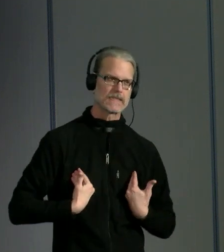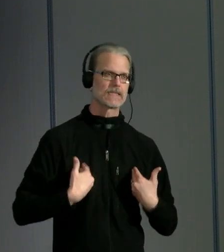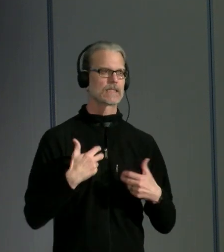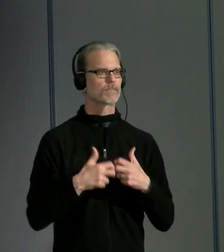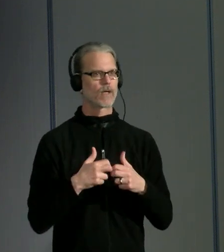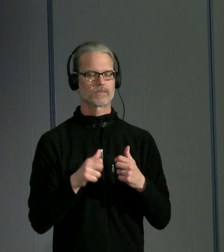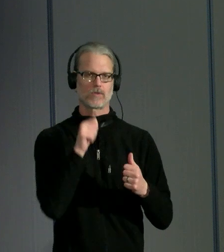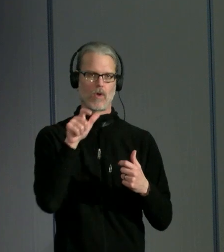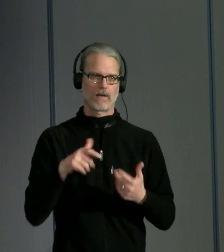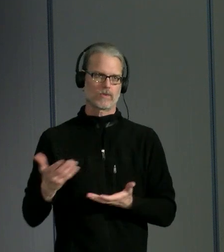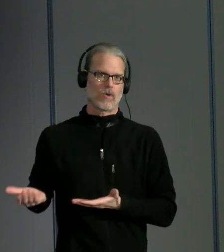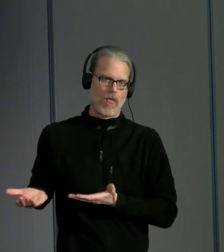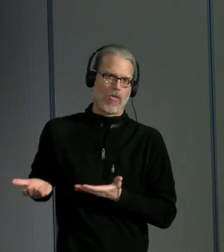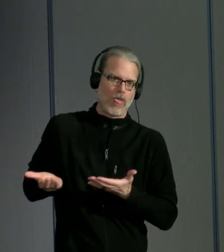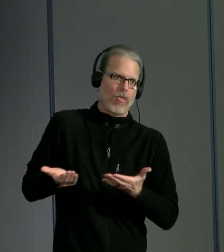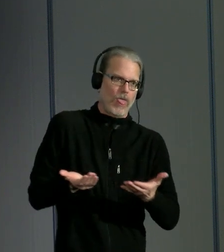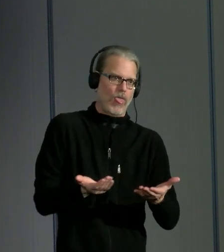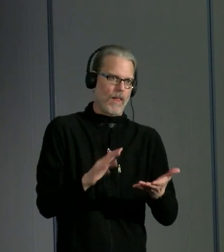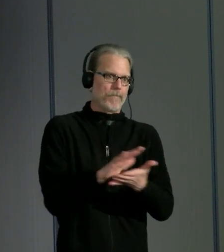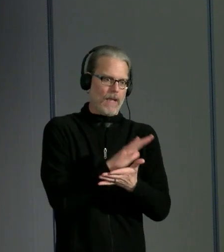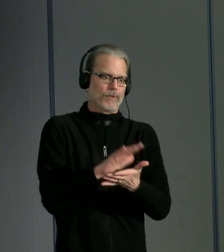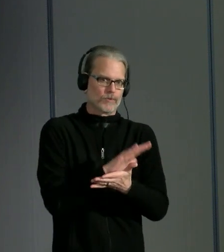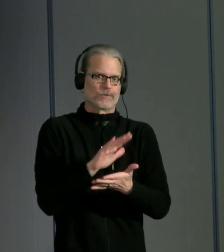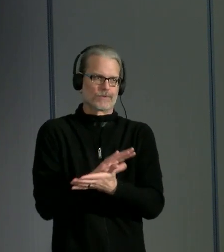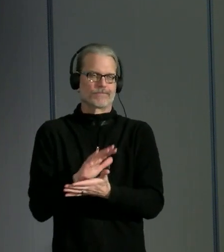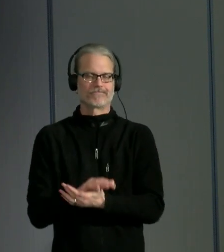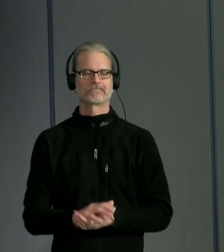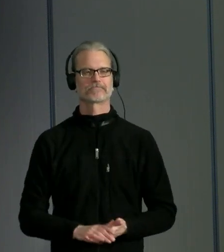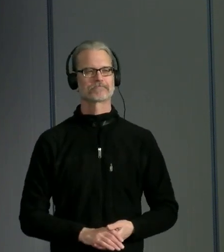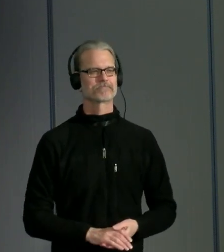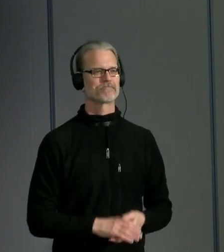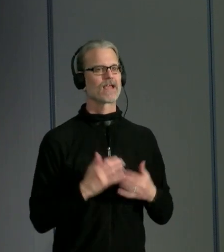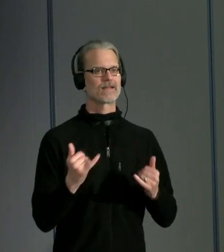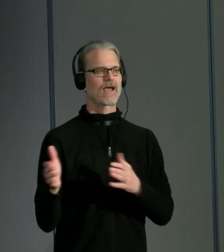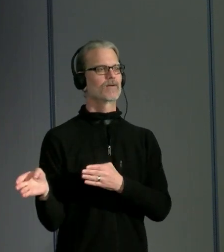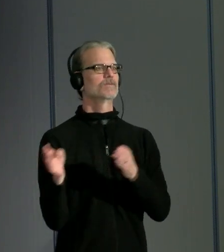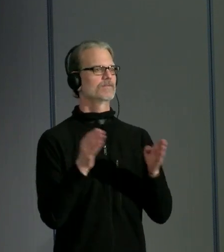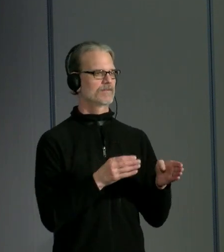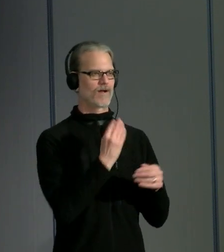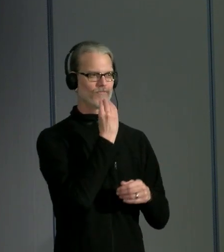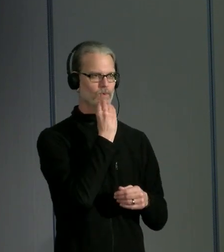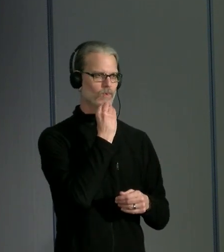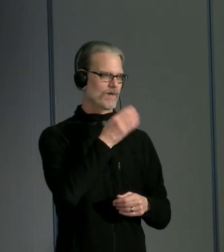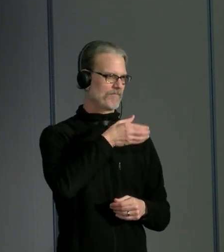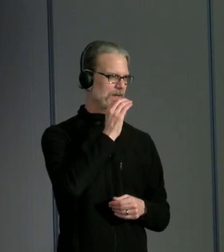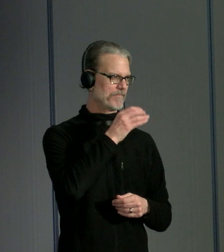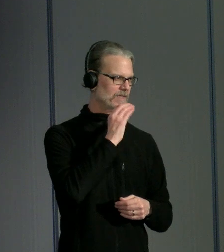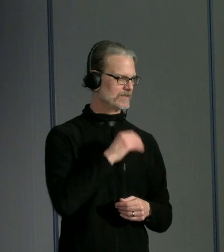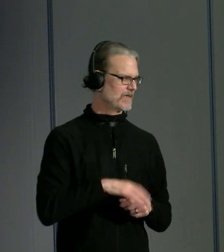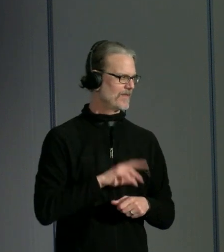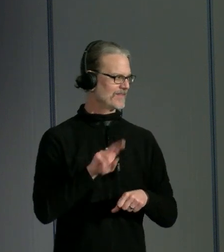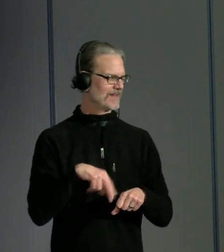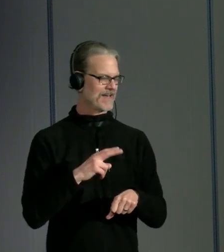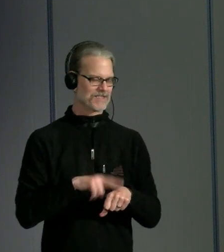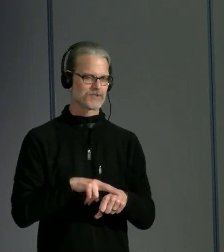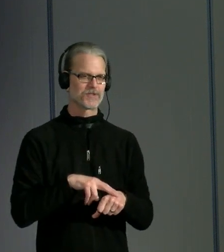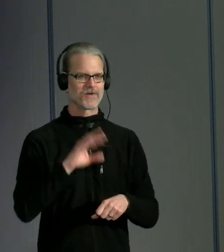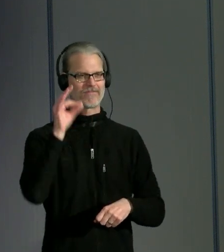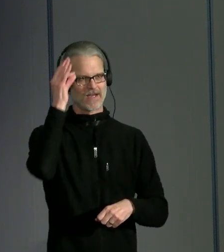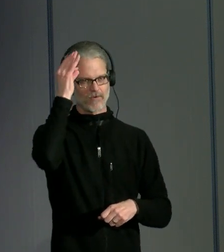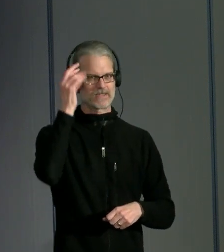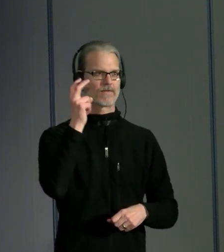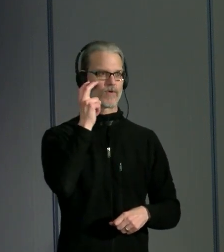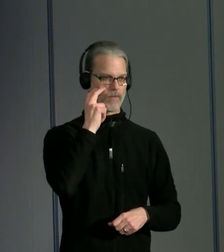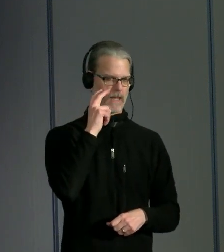and brochures. Okay, shifting on to food and beverage. The National Federation of the Blind does recommend